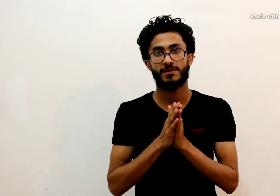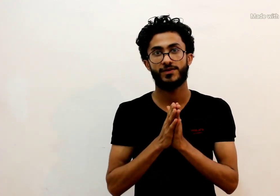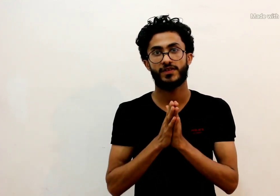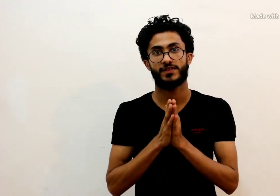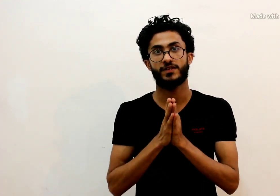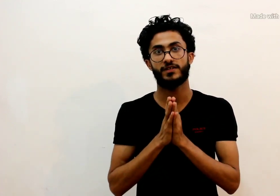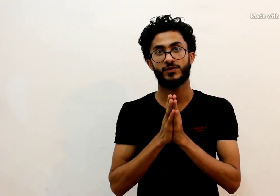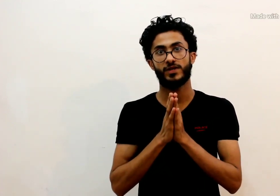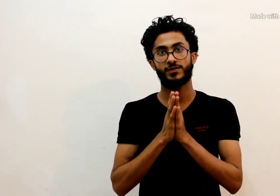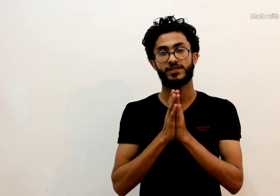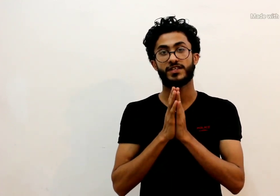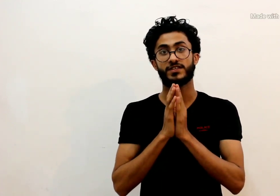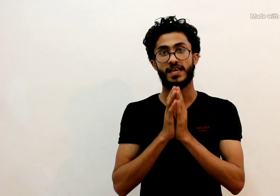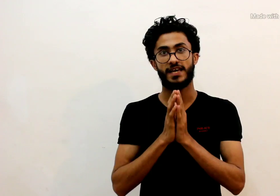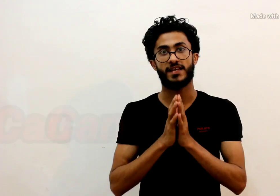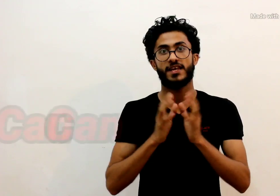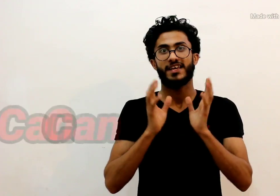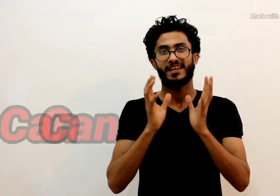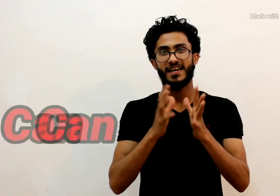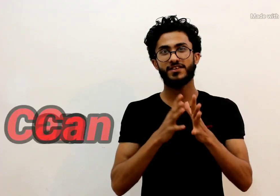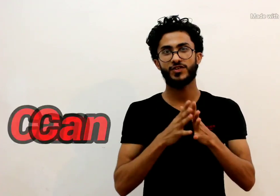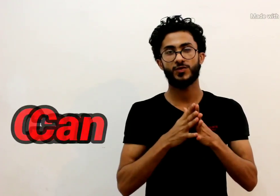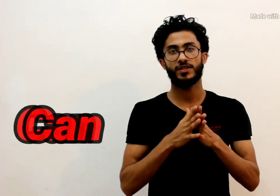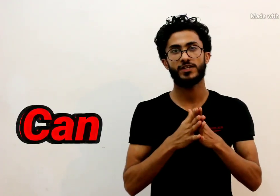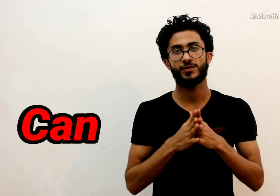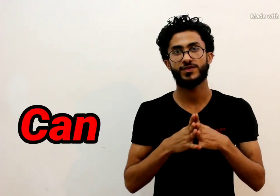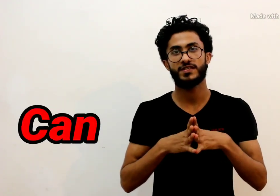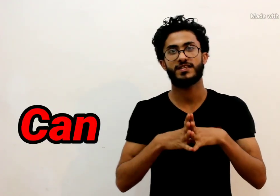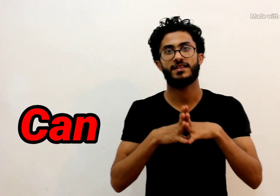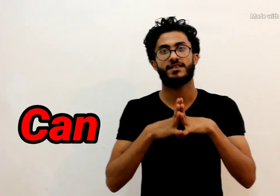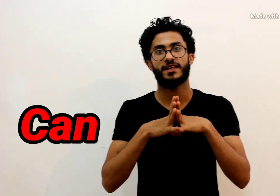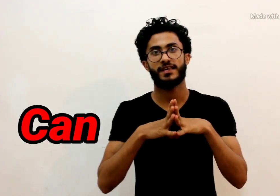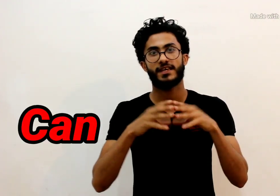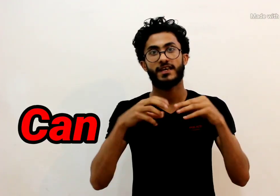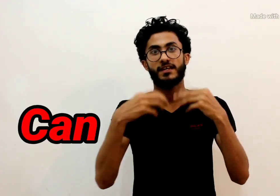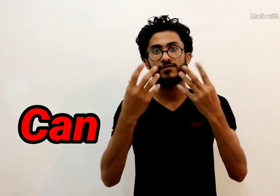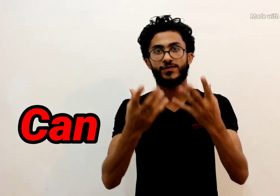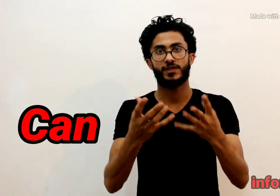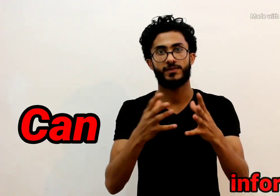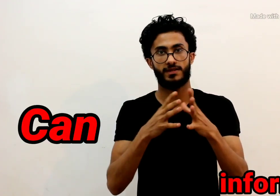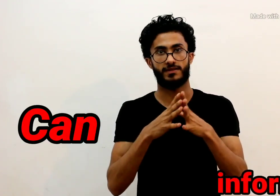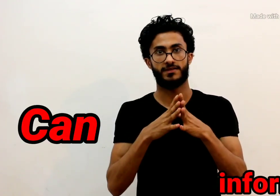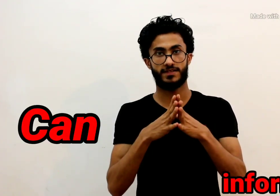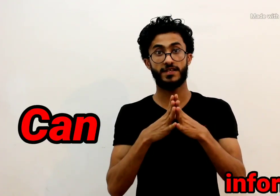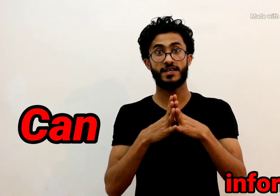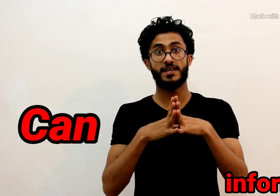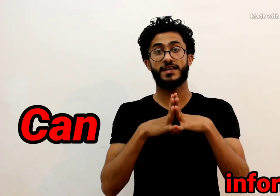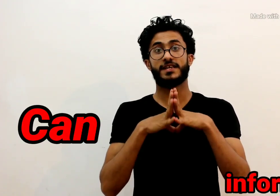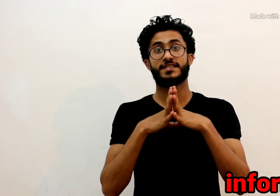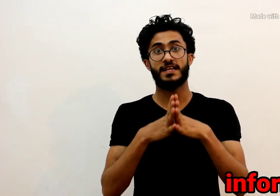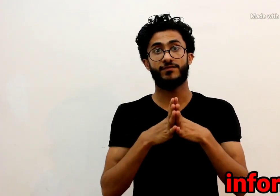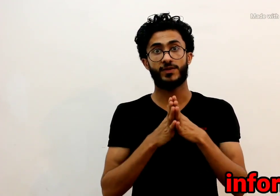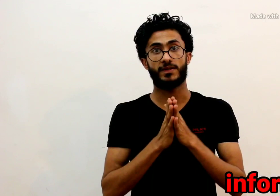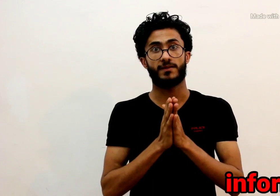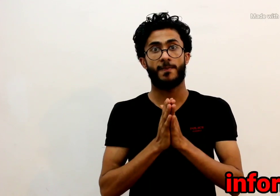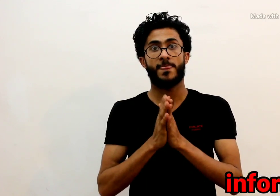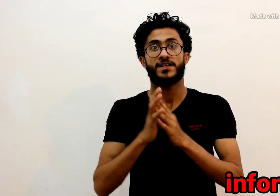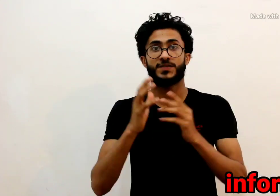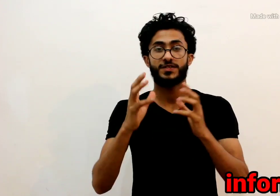about the third one, which is can. Can is usually used like informal. See? It's informal,